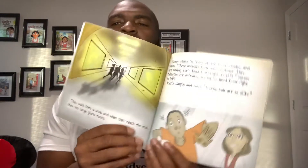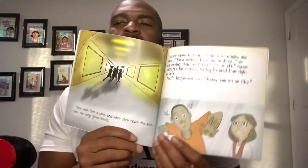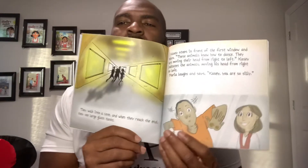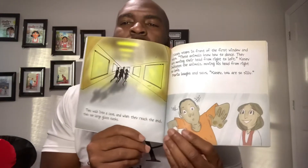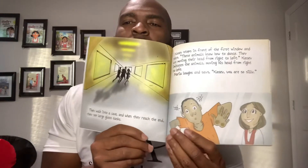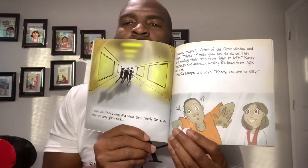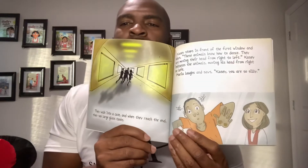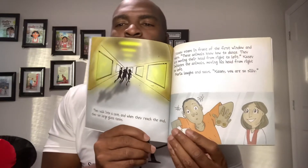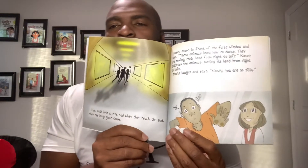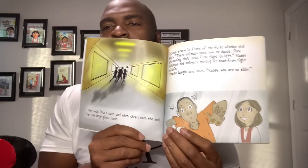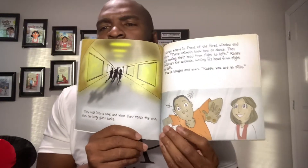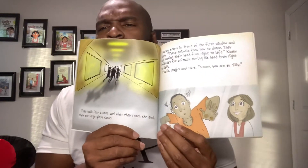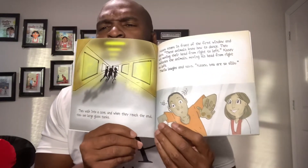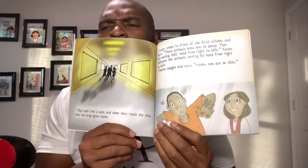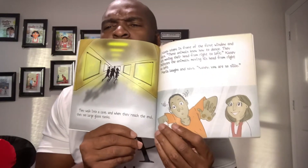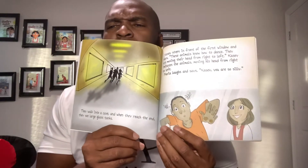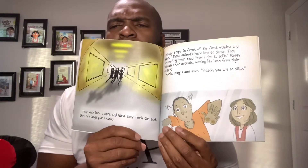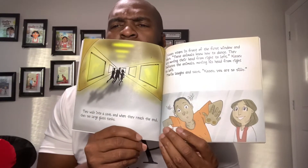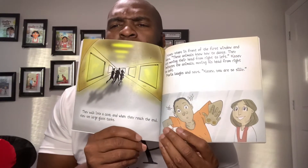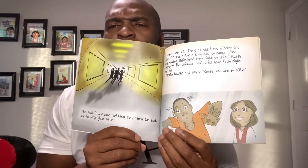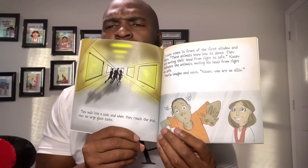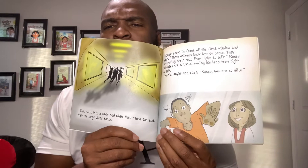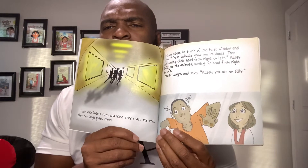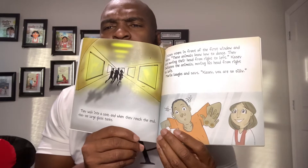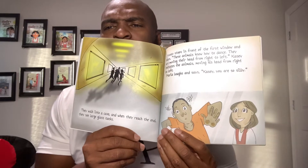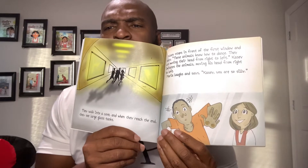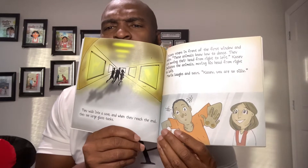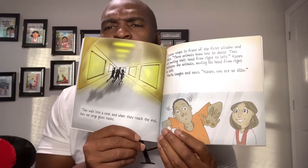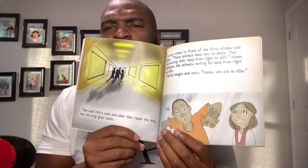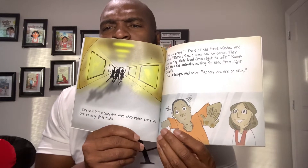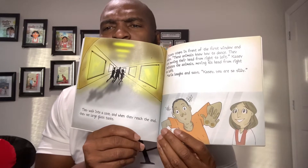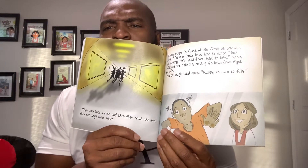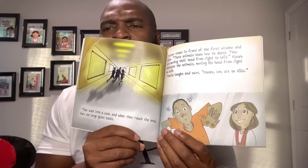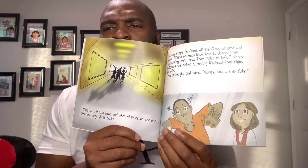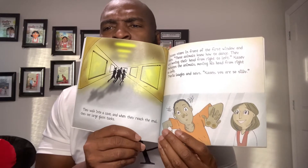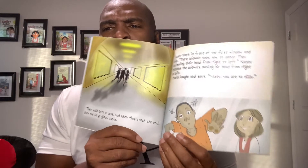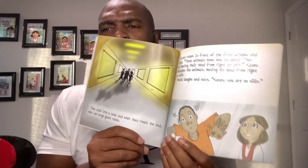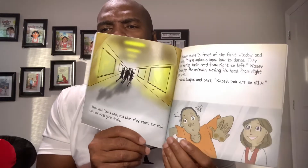They walk into a cave, and when they reach the end, they see large glass tanks.